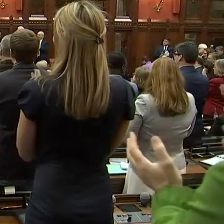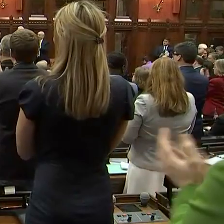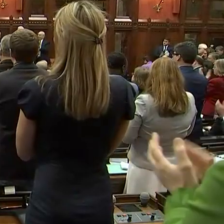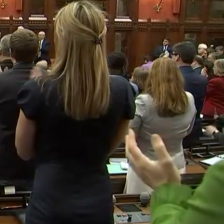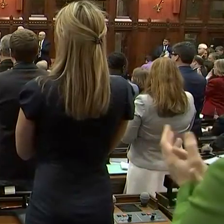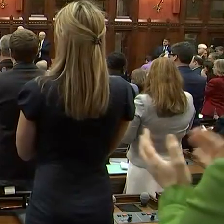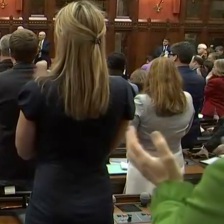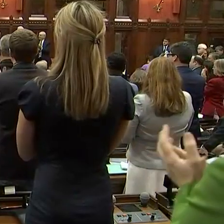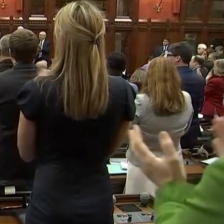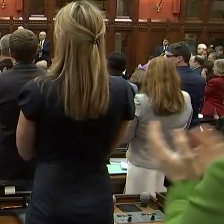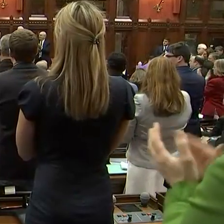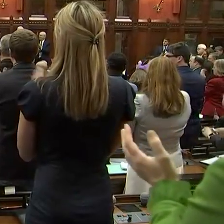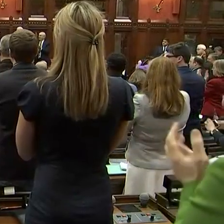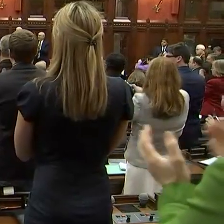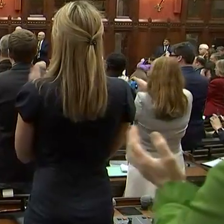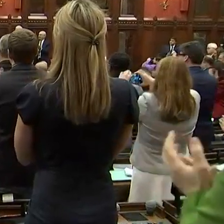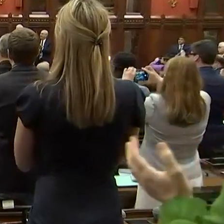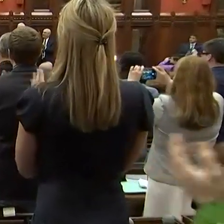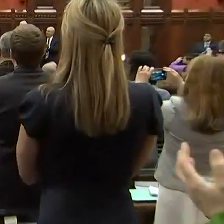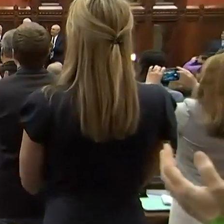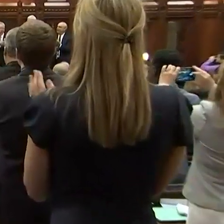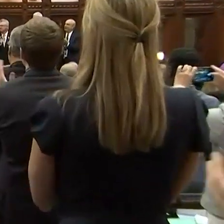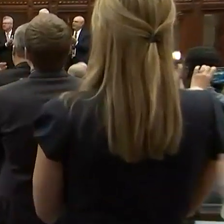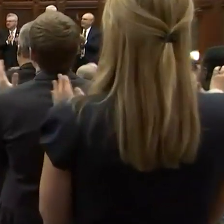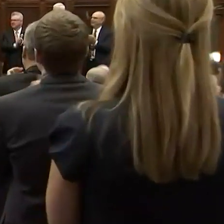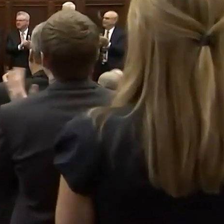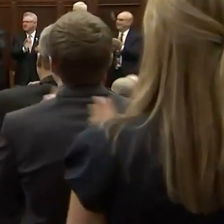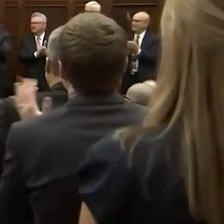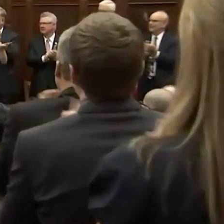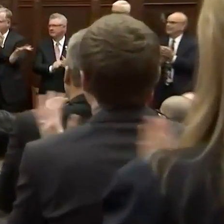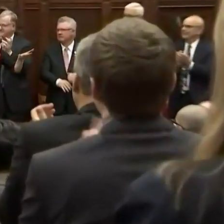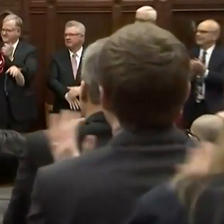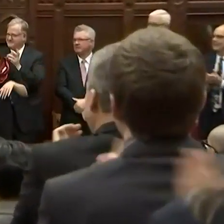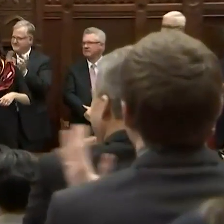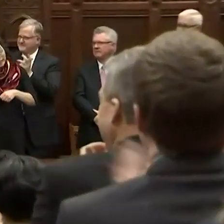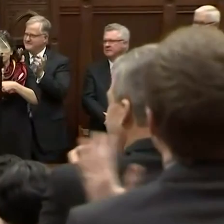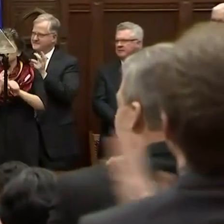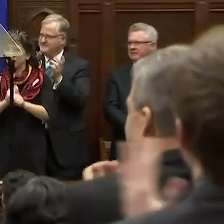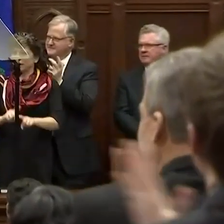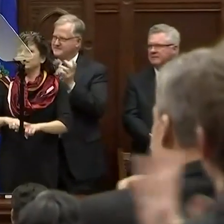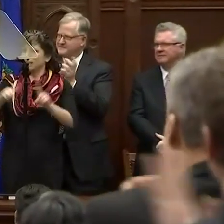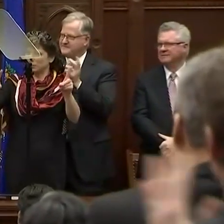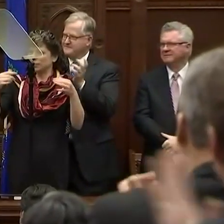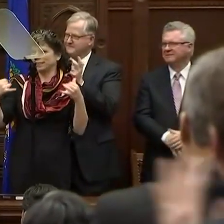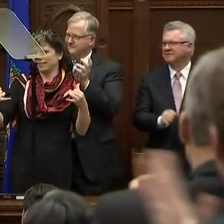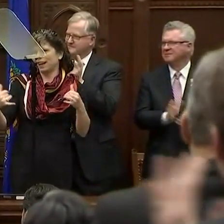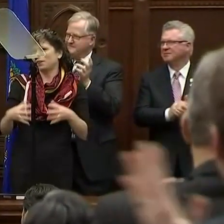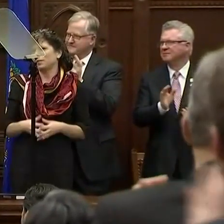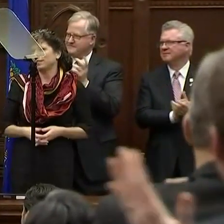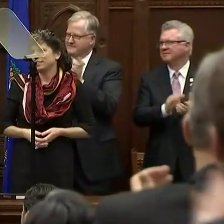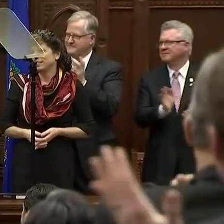Optimism is contagious. Optimism is contagious. Make a difference.